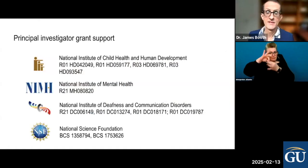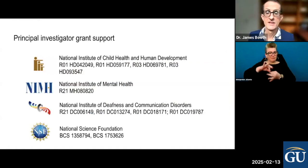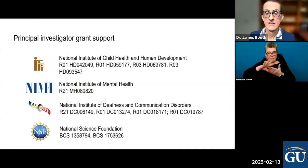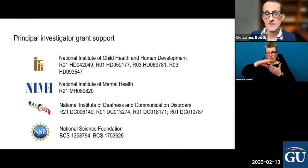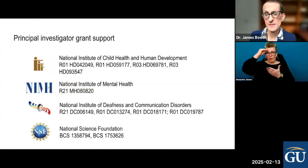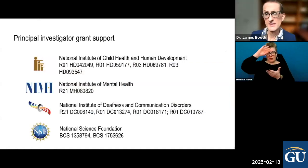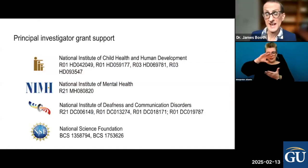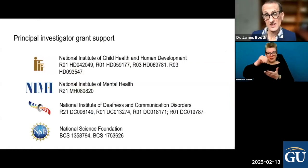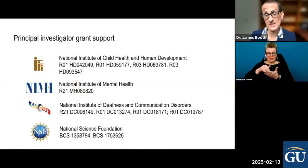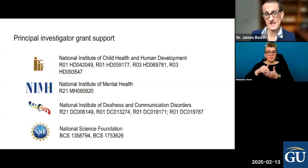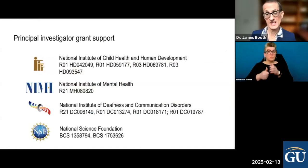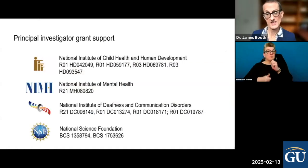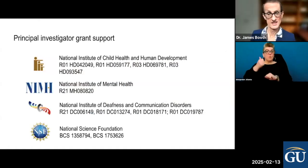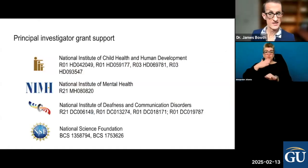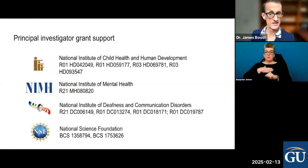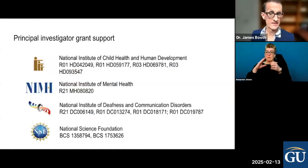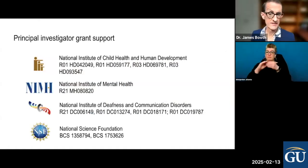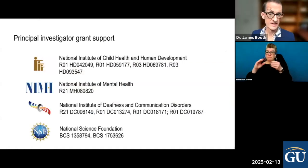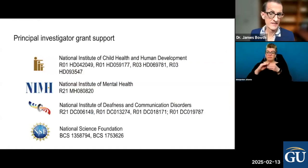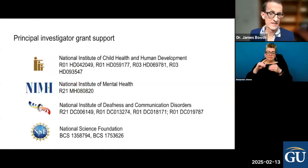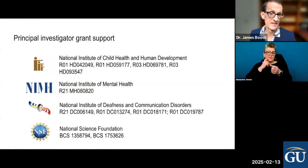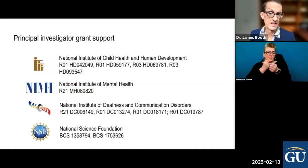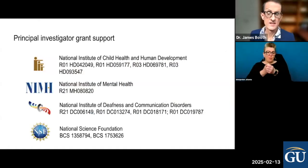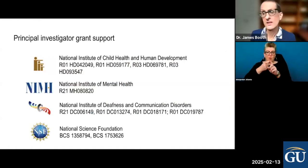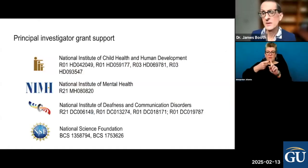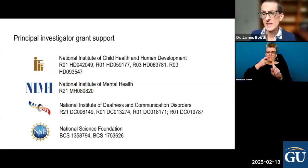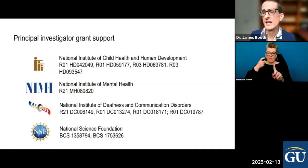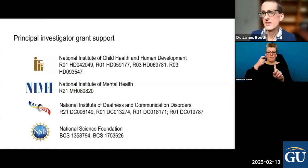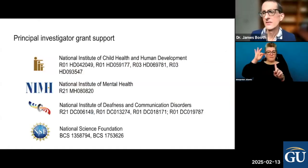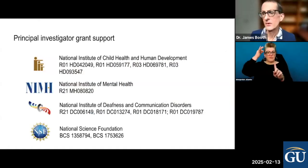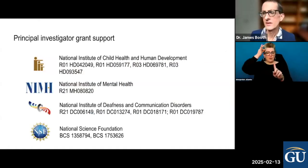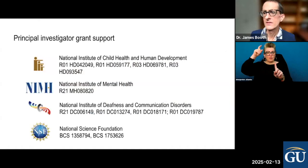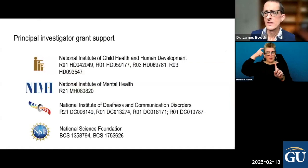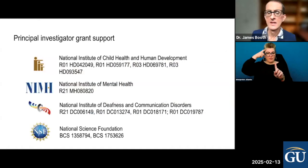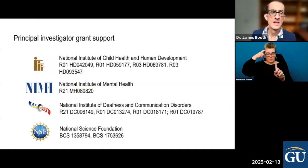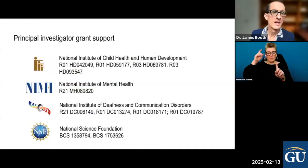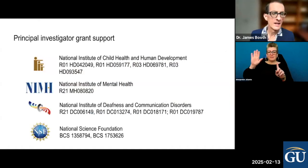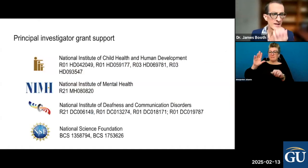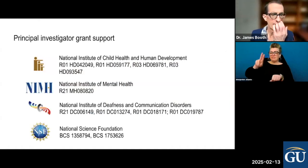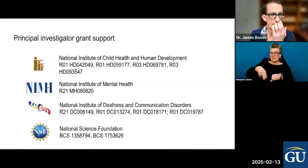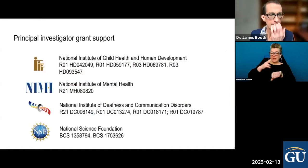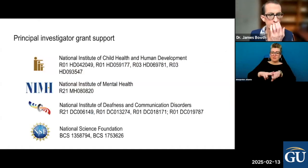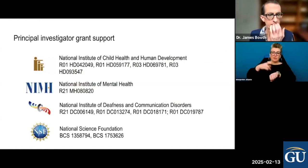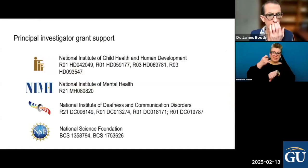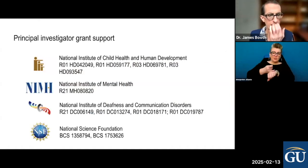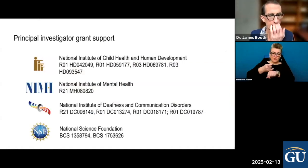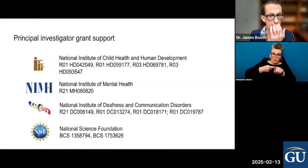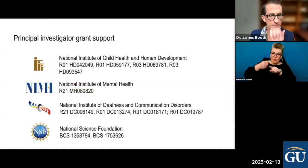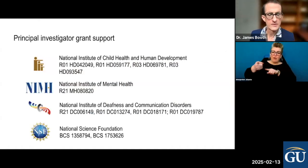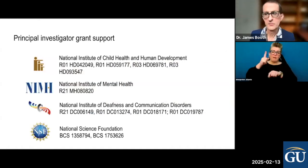supported by the federal government, actually the National Institute of Deafness and Other Communication Disorders